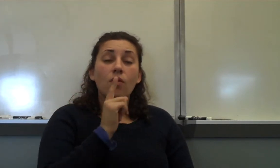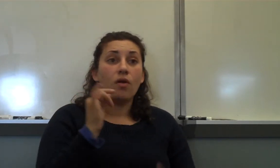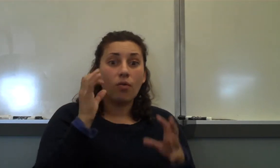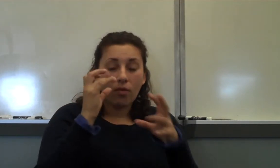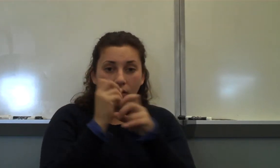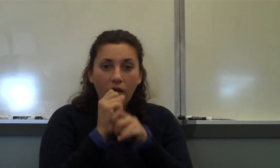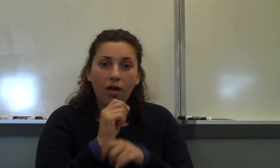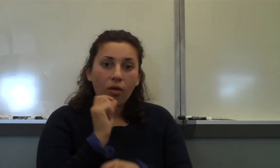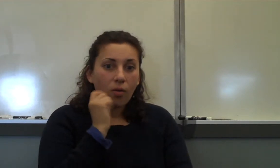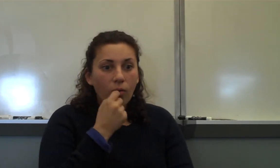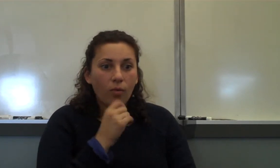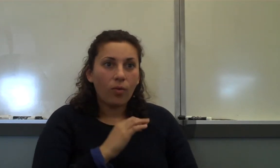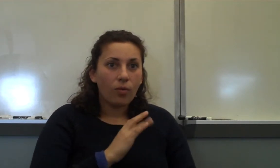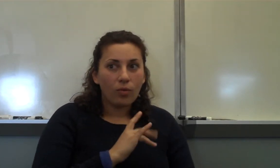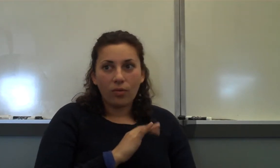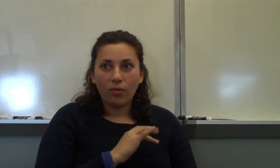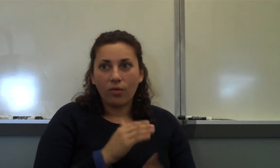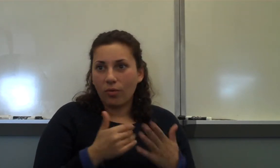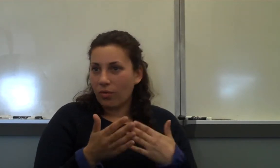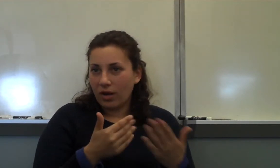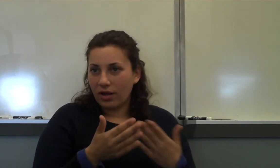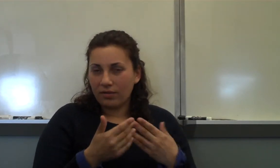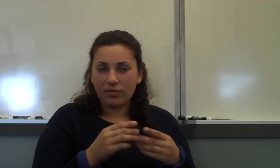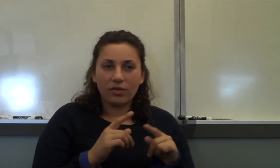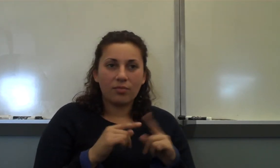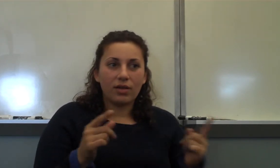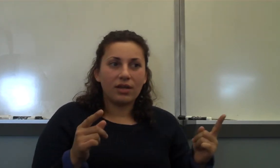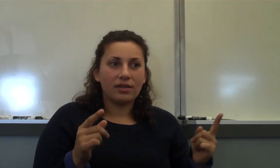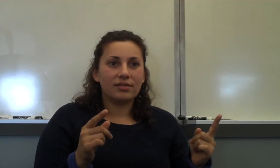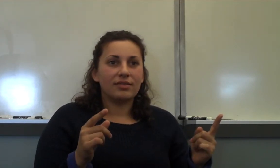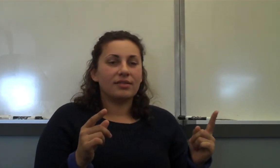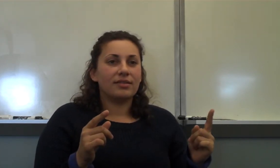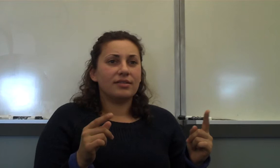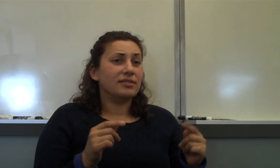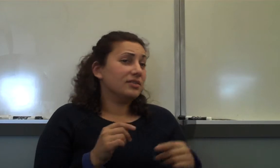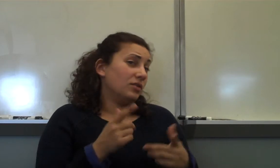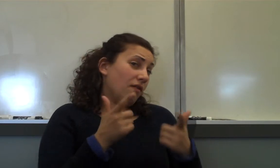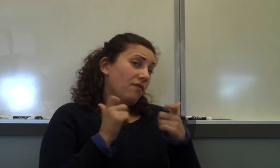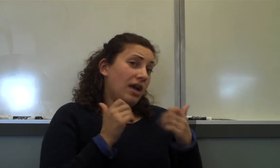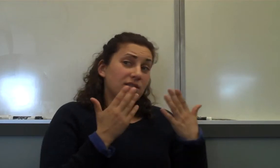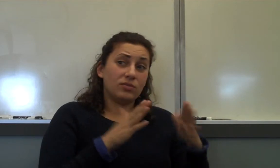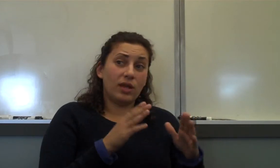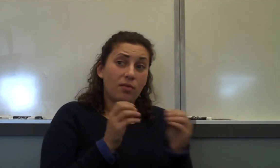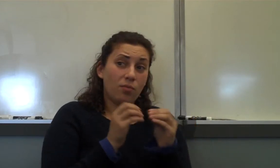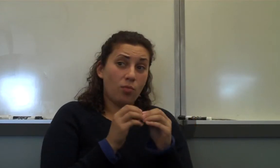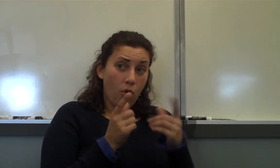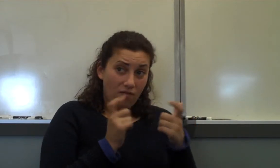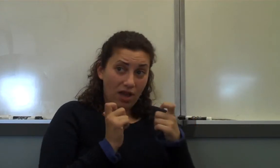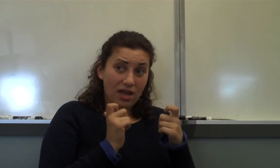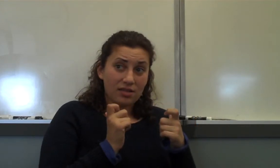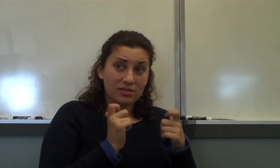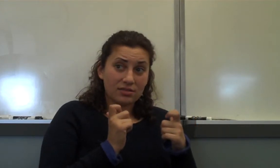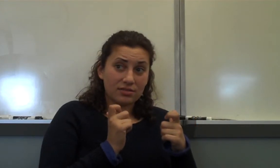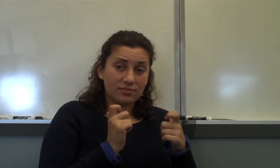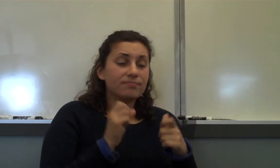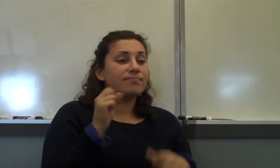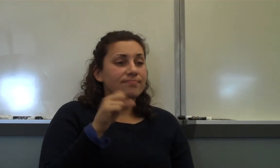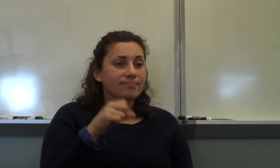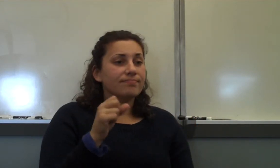it obeys the rules we just talked about. But is there a quicker way? Yes, there is. If you take